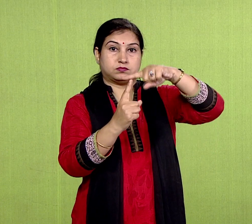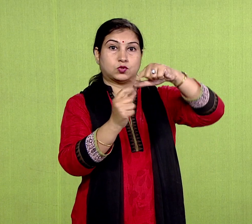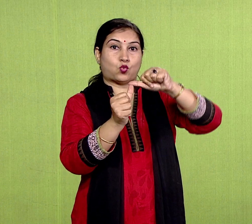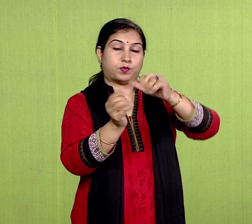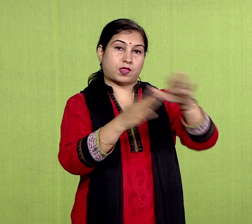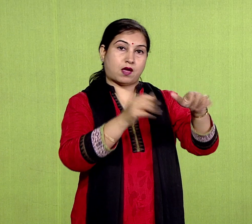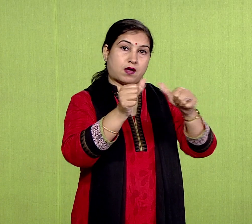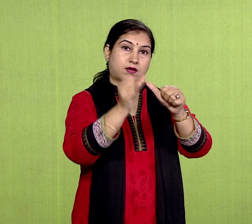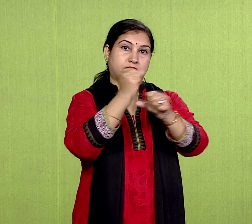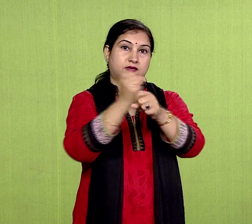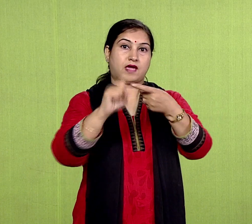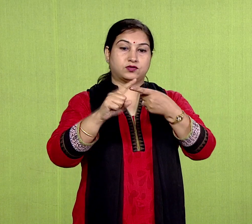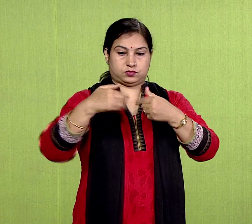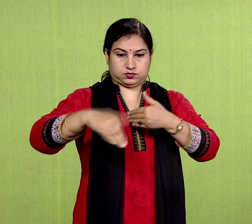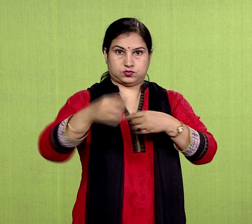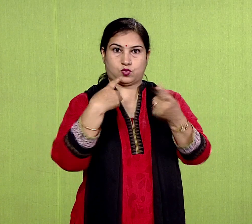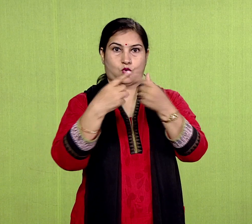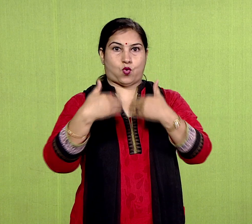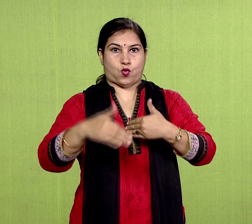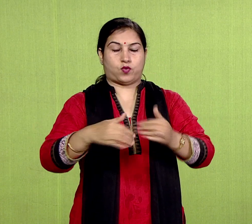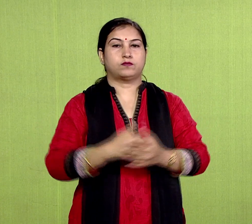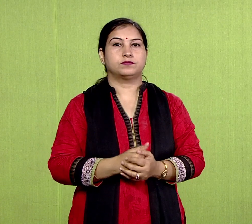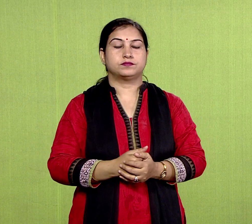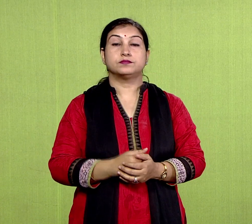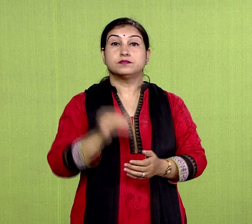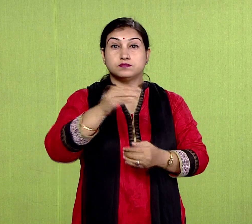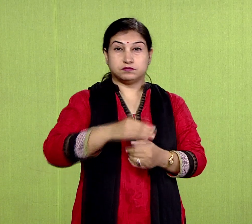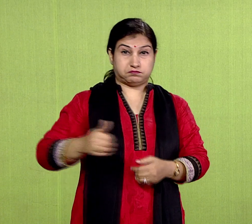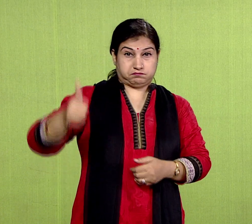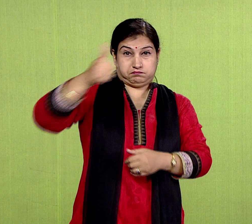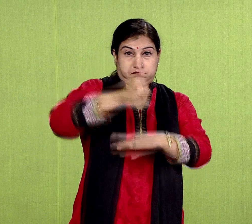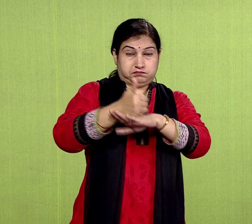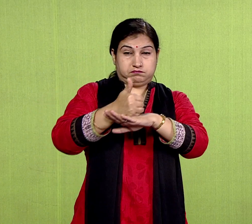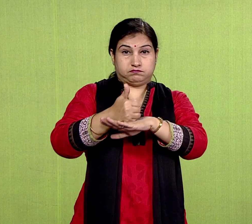Under the rule of the powerful Gupta king,